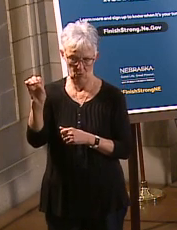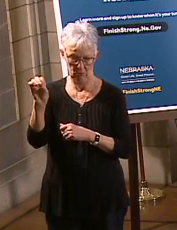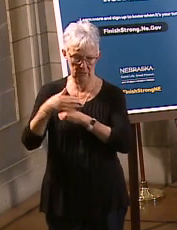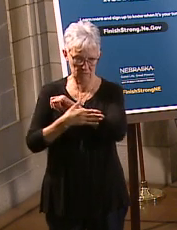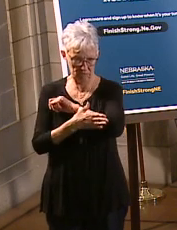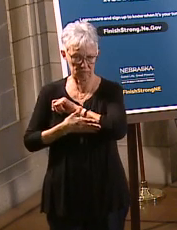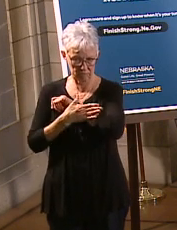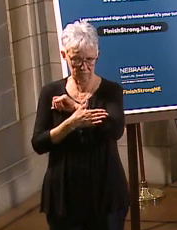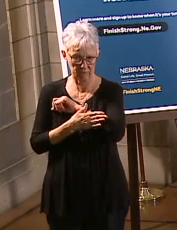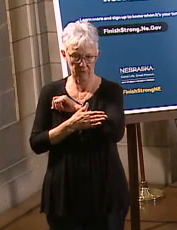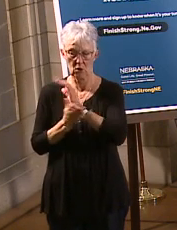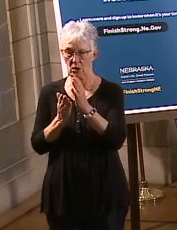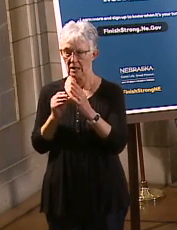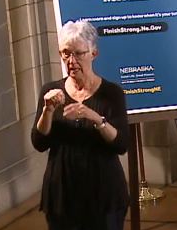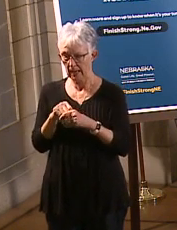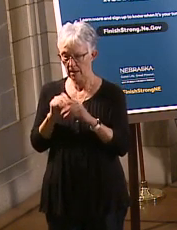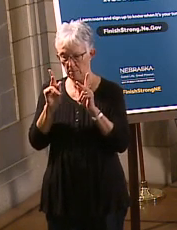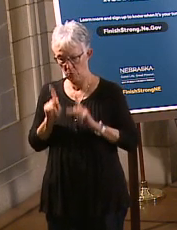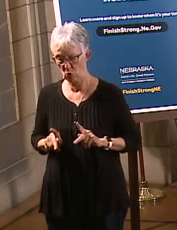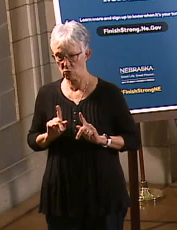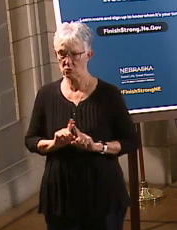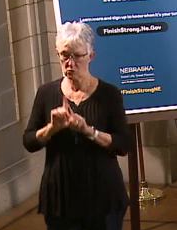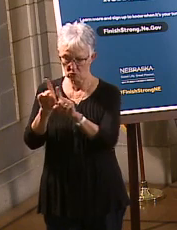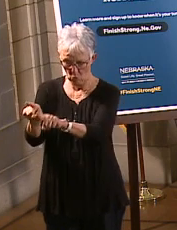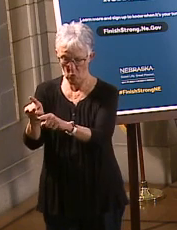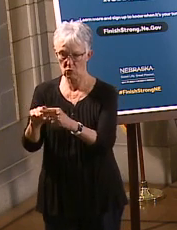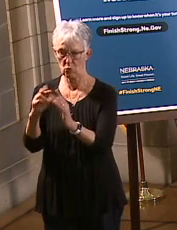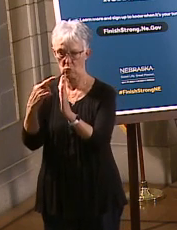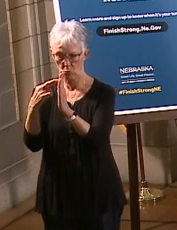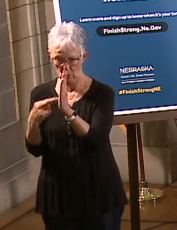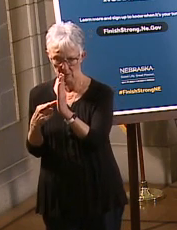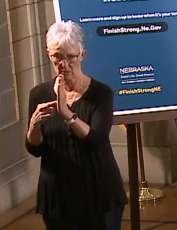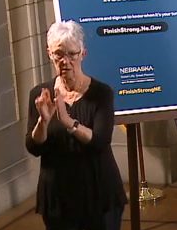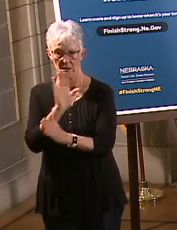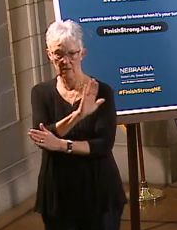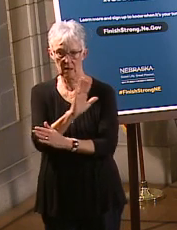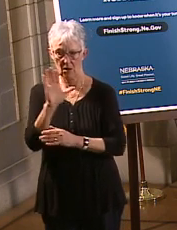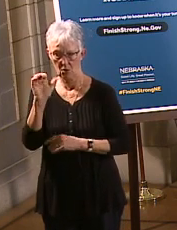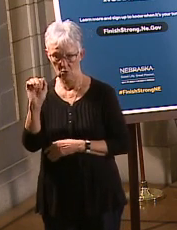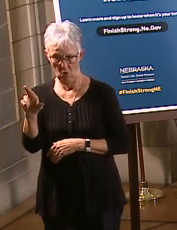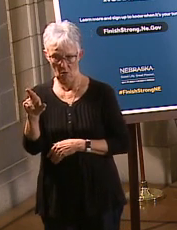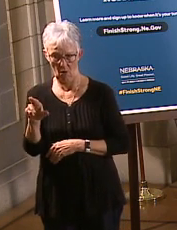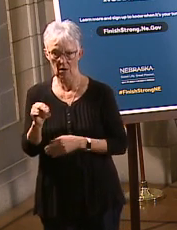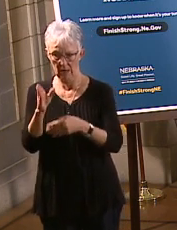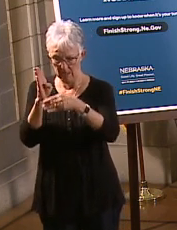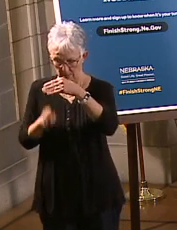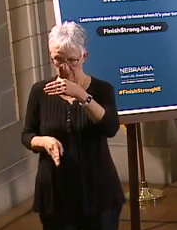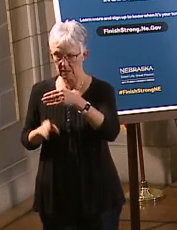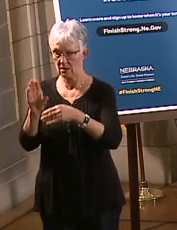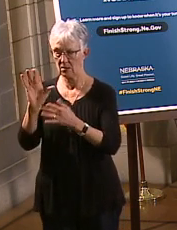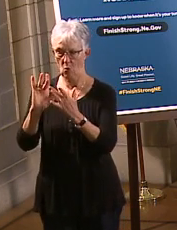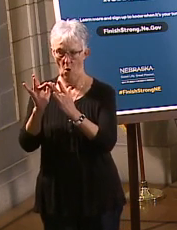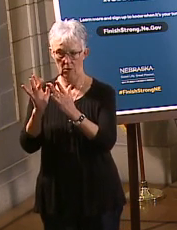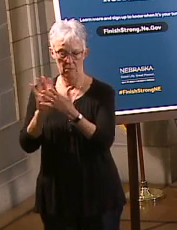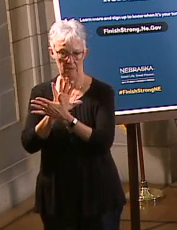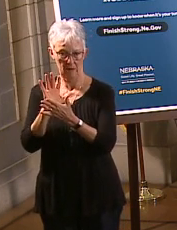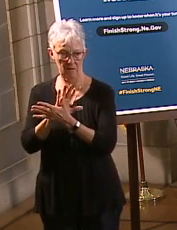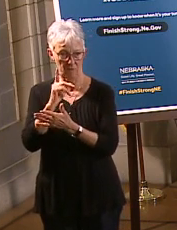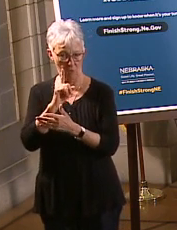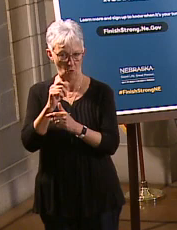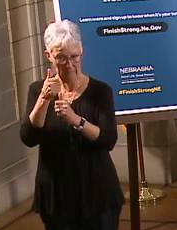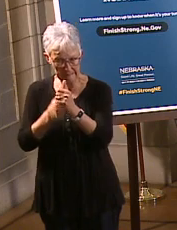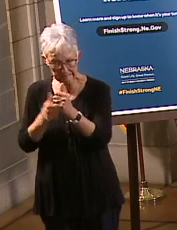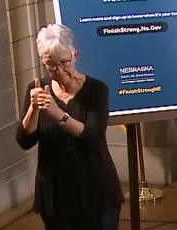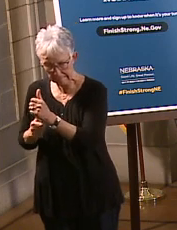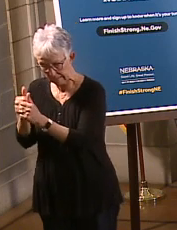the mail, or in order to register their vehicles or complete the online transaction for each vehicle. E-Fleet Services